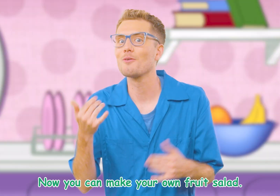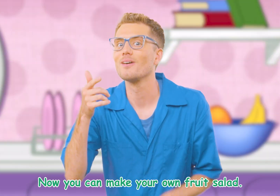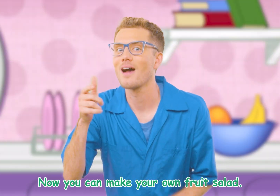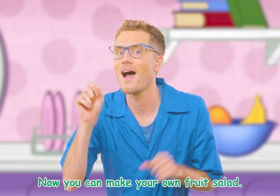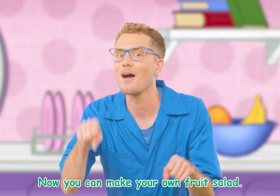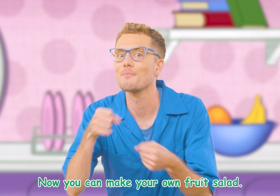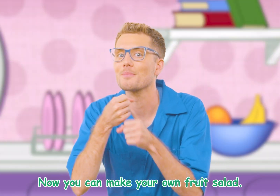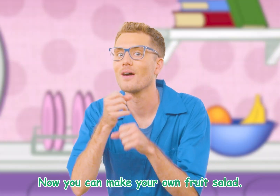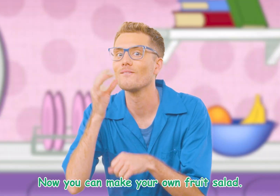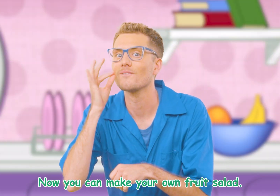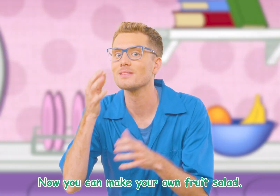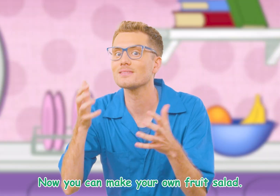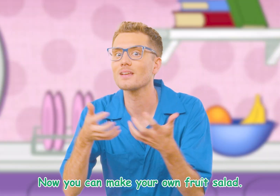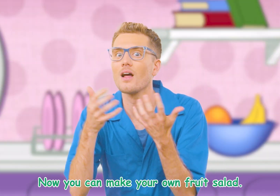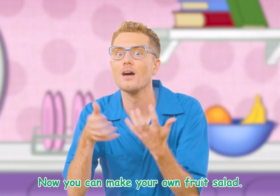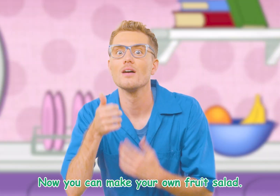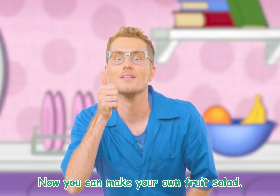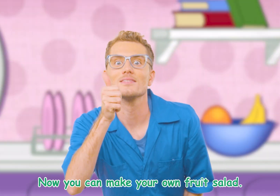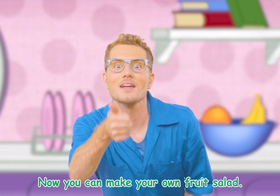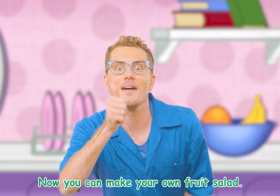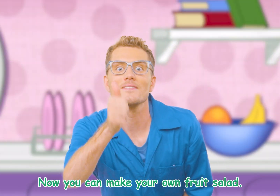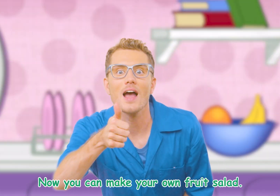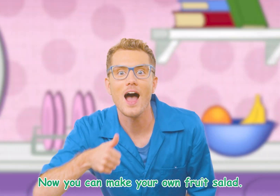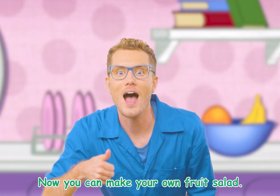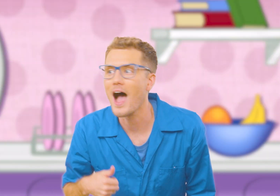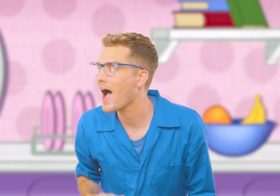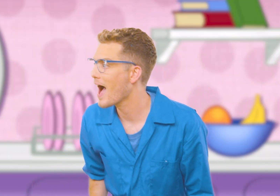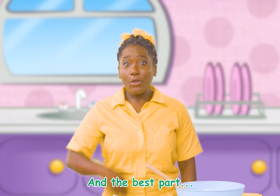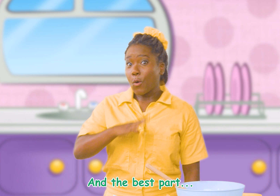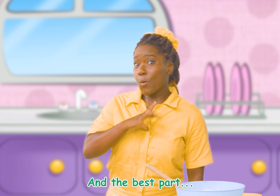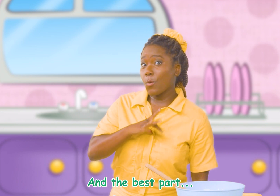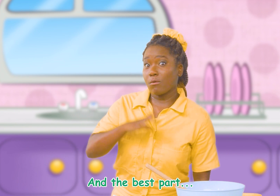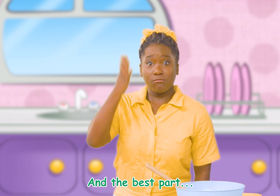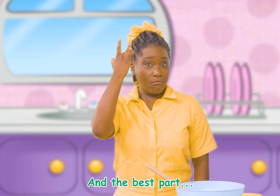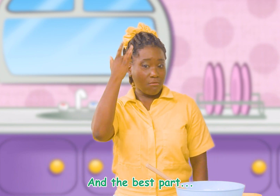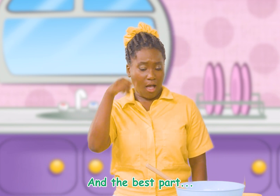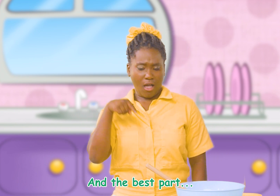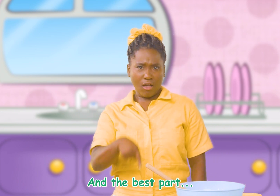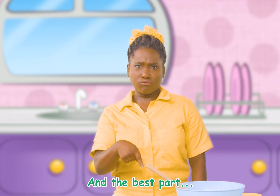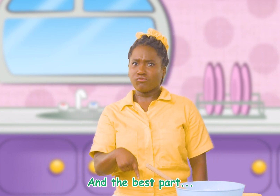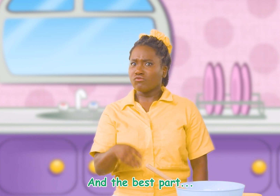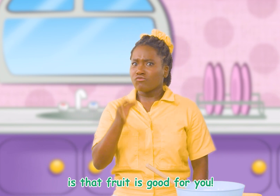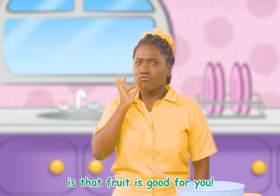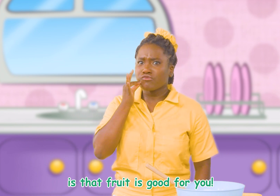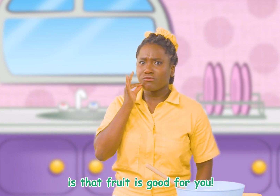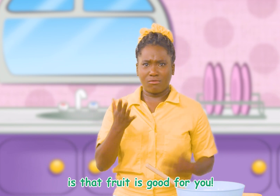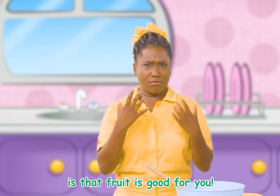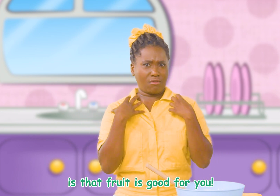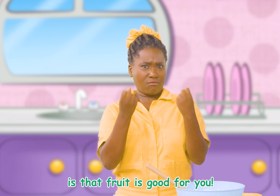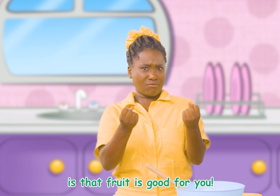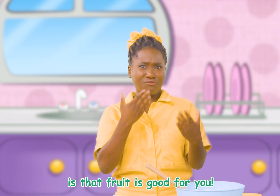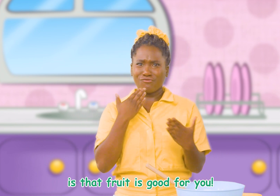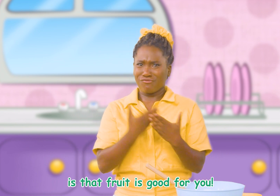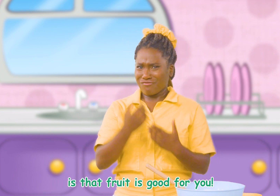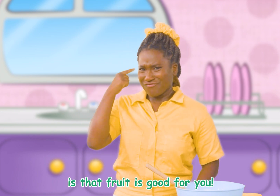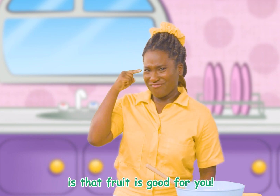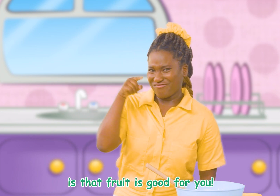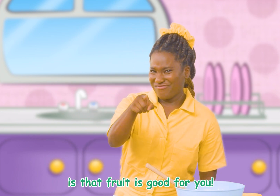Now you can make your own fruit salad! And the best part is that fruit is good for